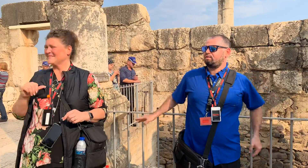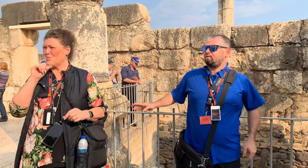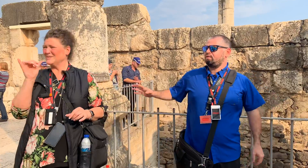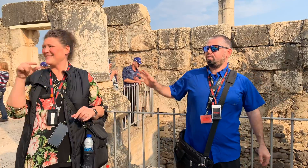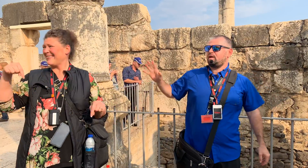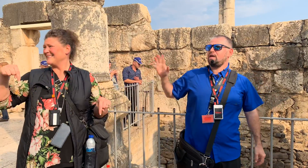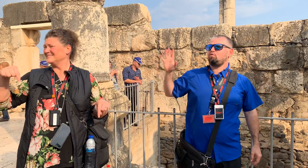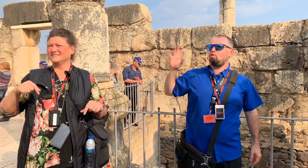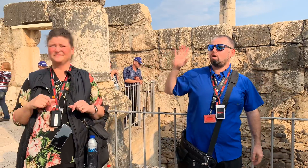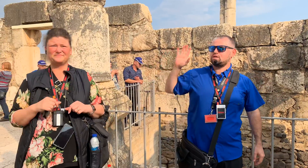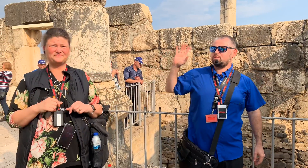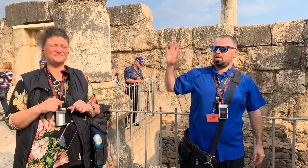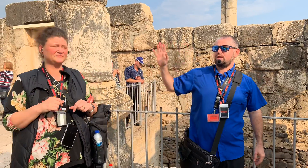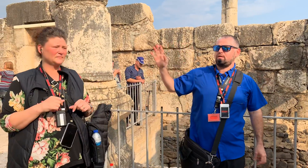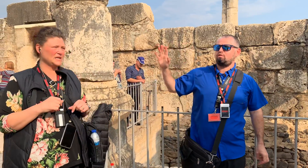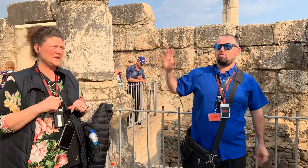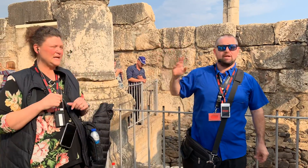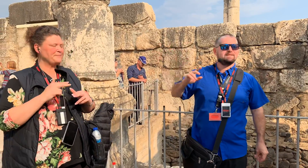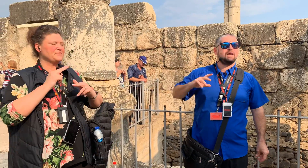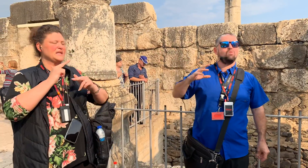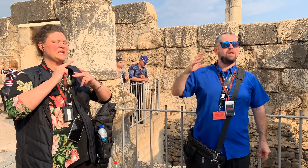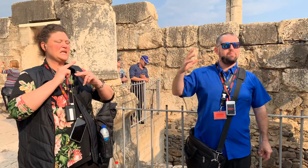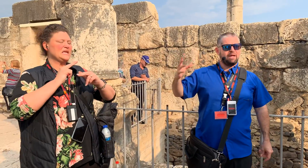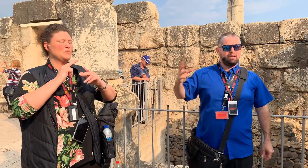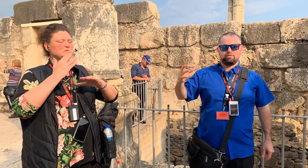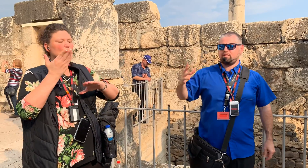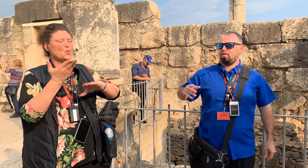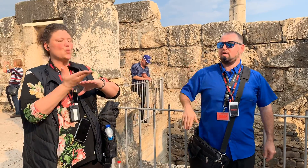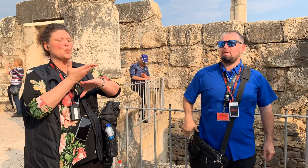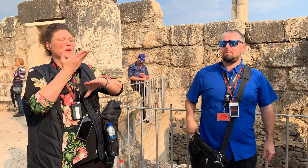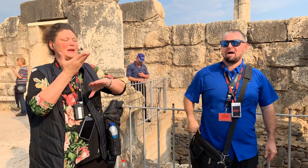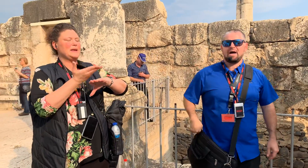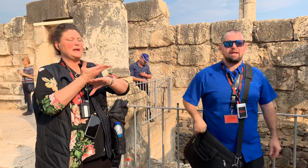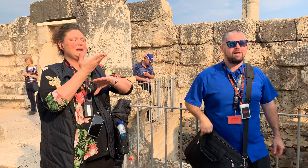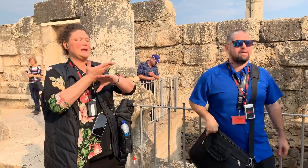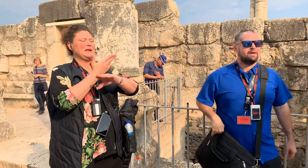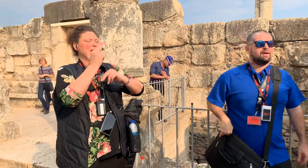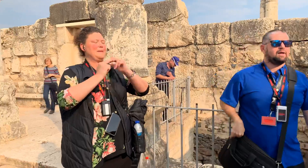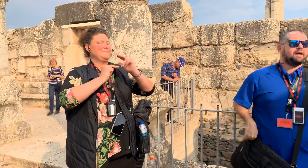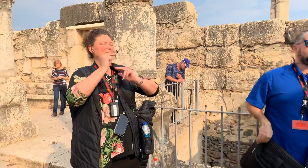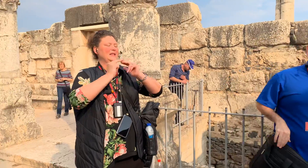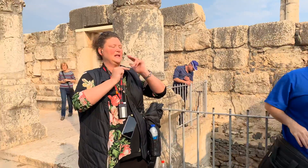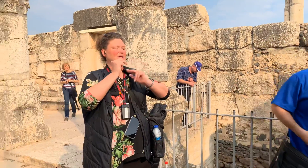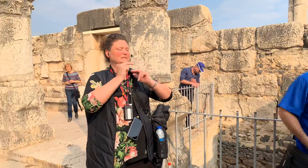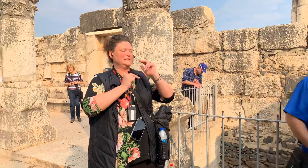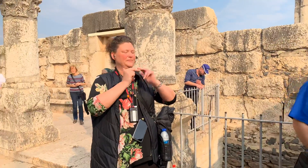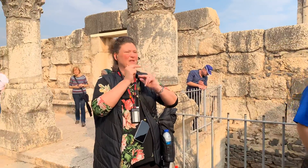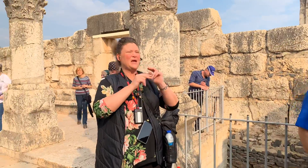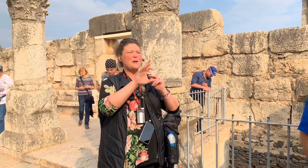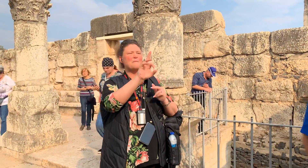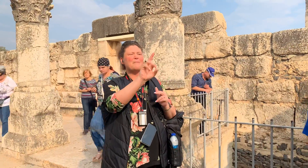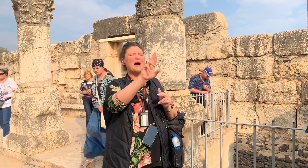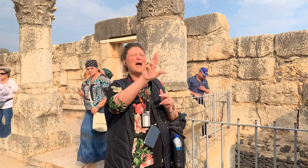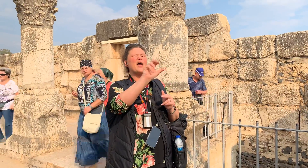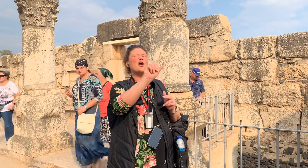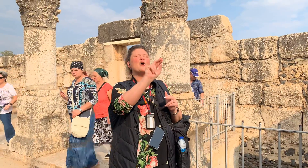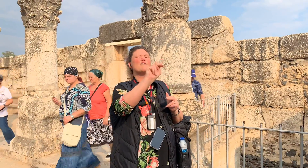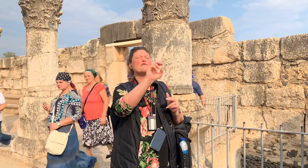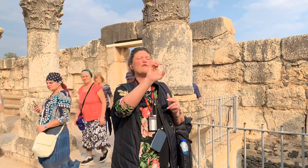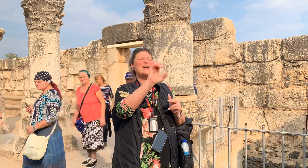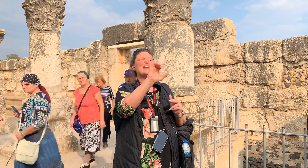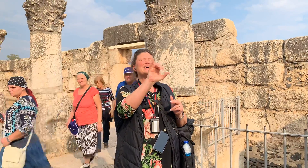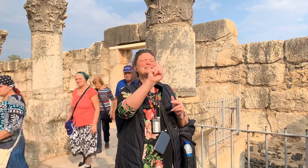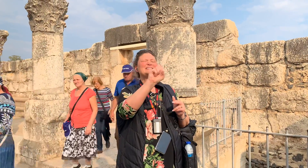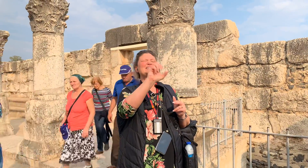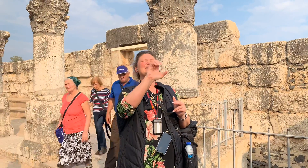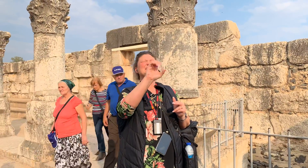that. It was built, or let's say rebuilt, by a Franciscan monk named